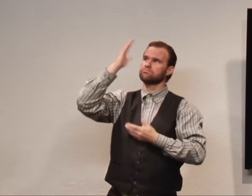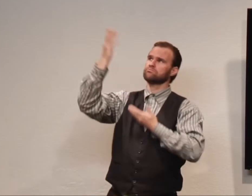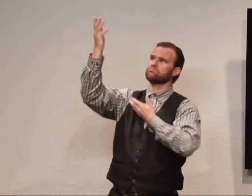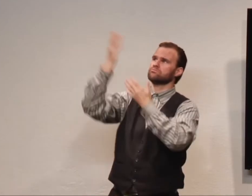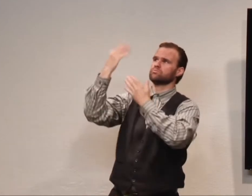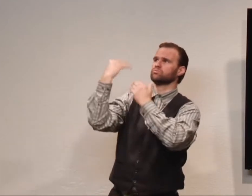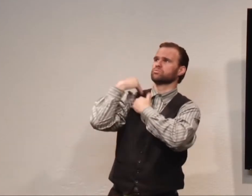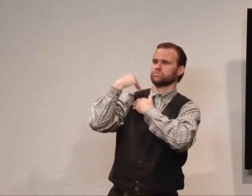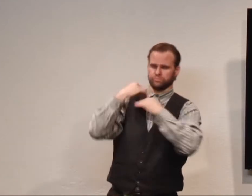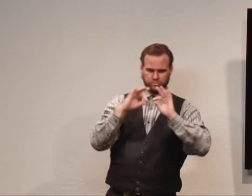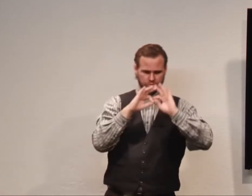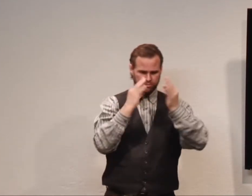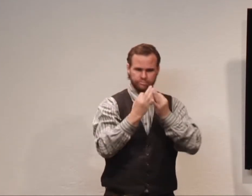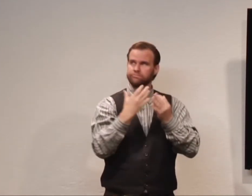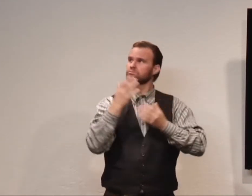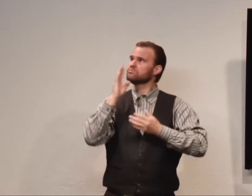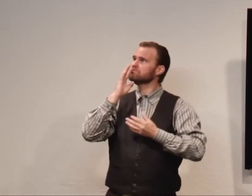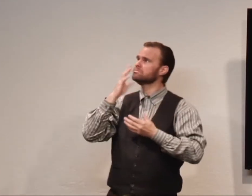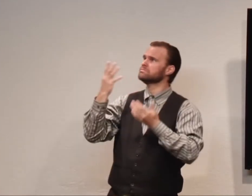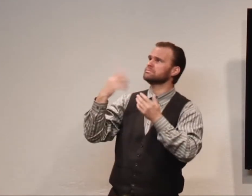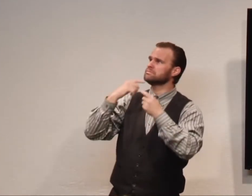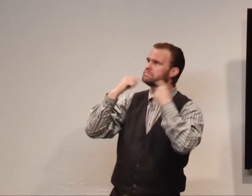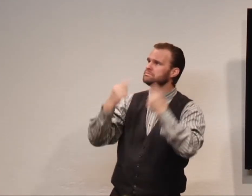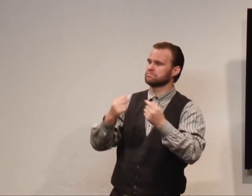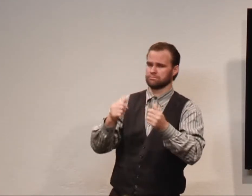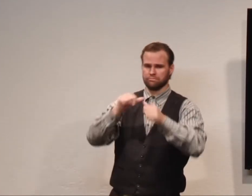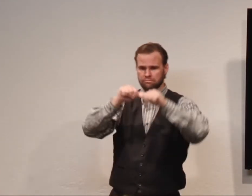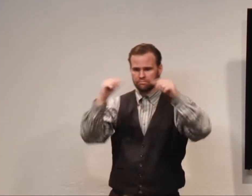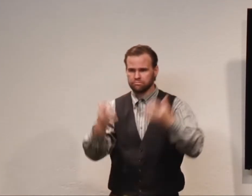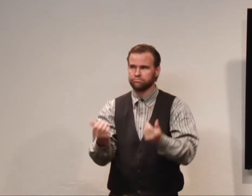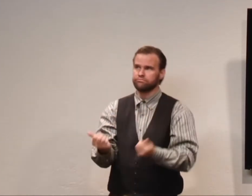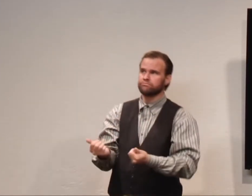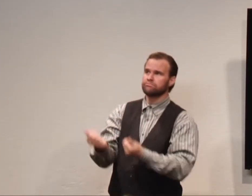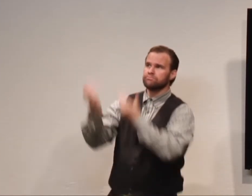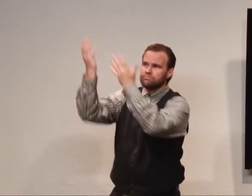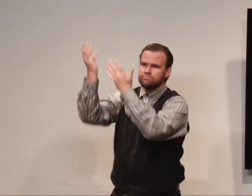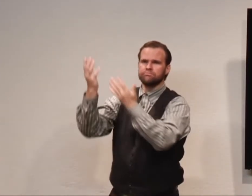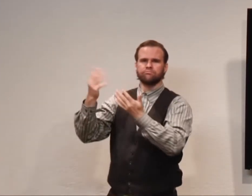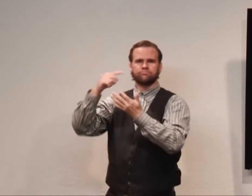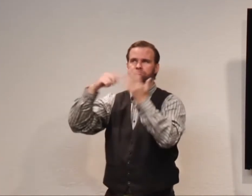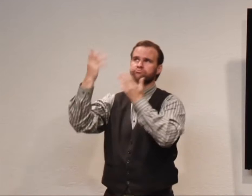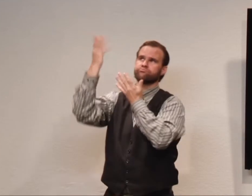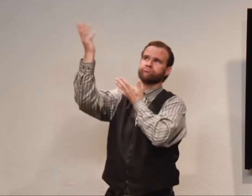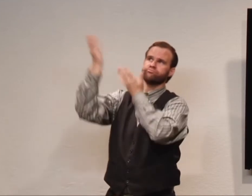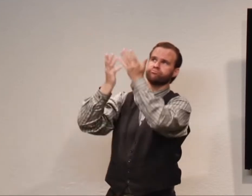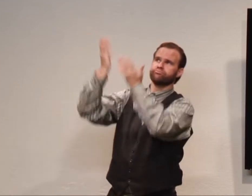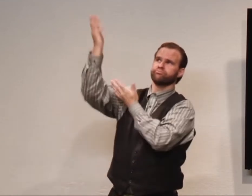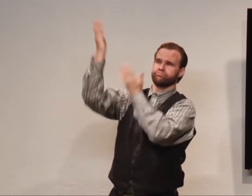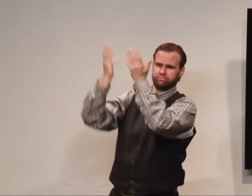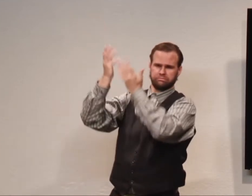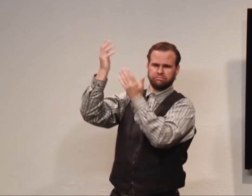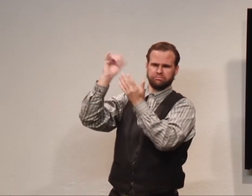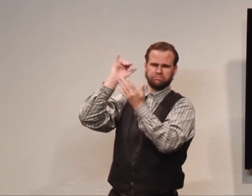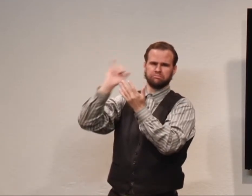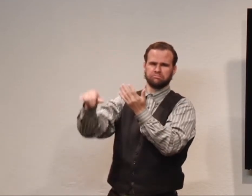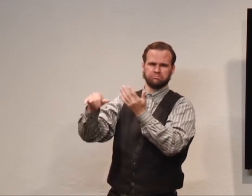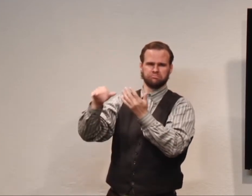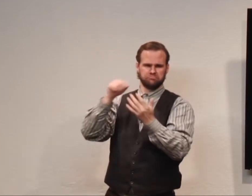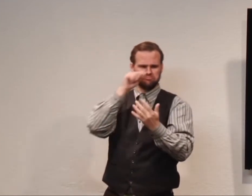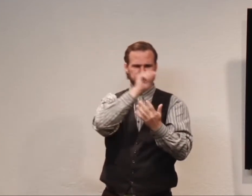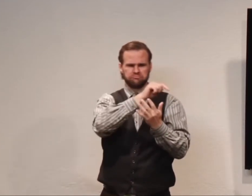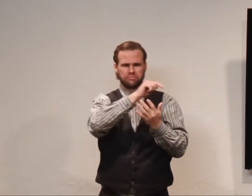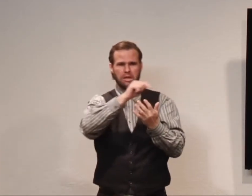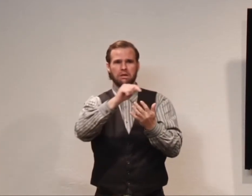of family, starting with their descendants. So they would confess the sin to God, they would offer a sacrifice, they